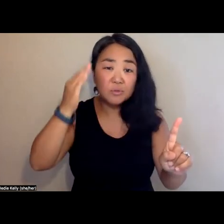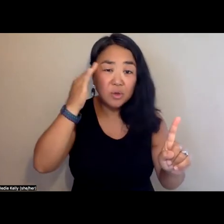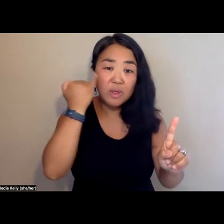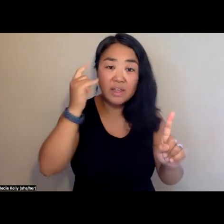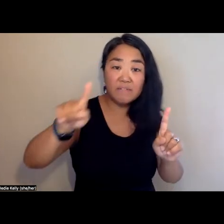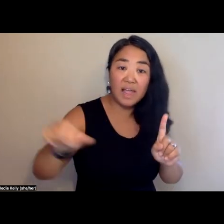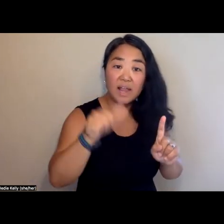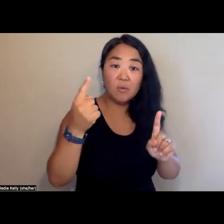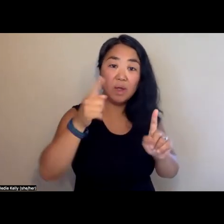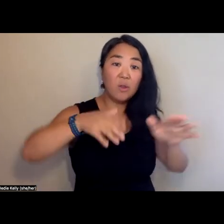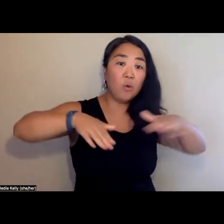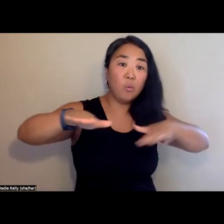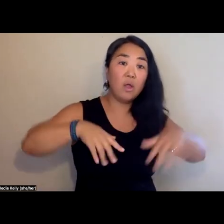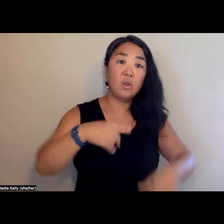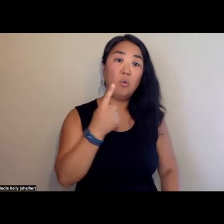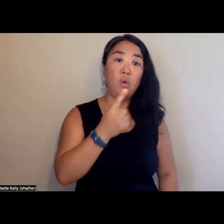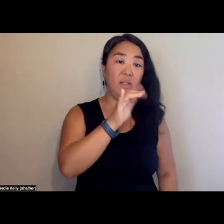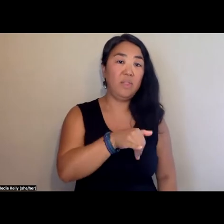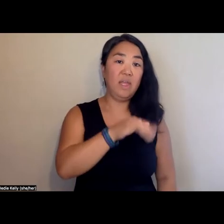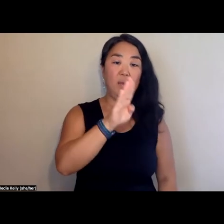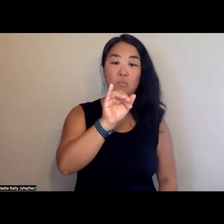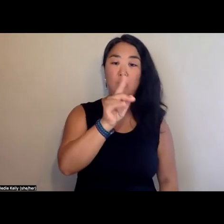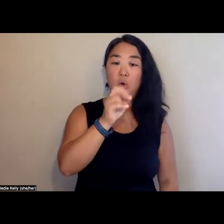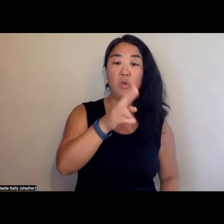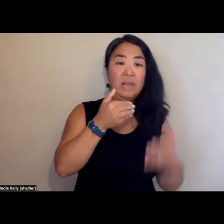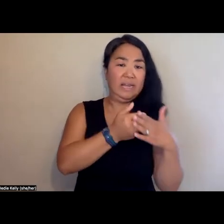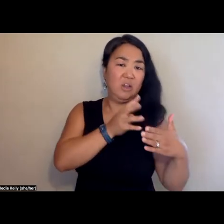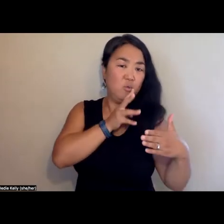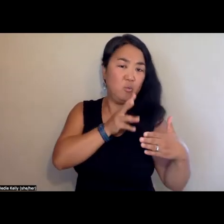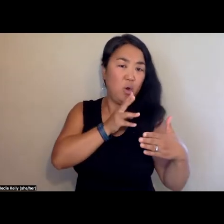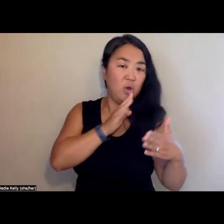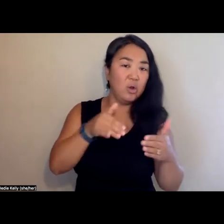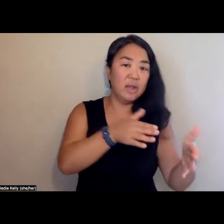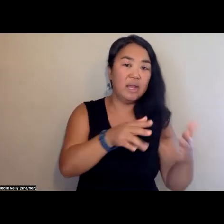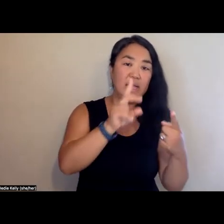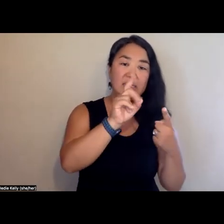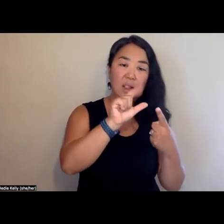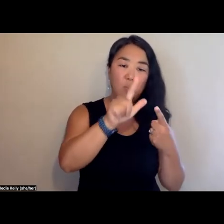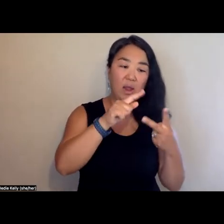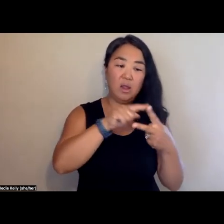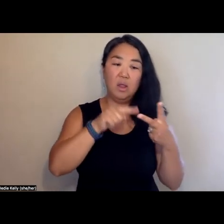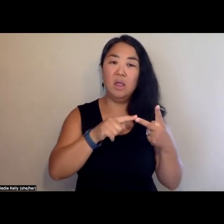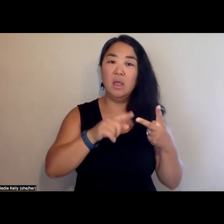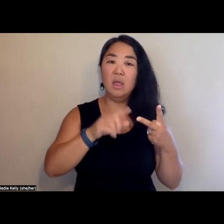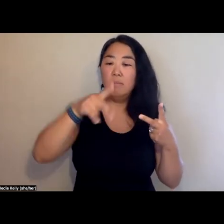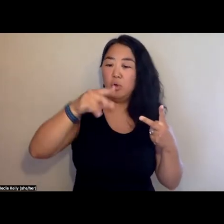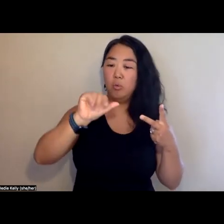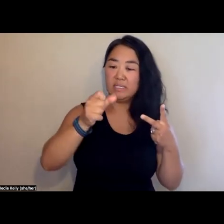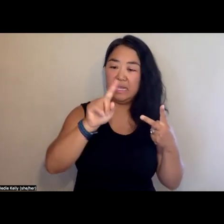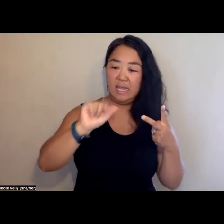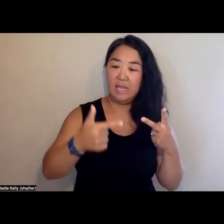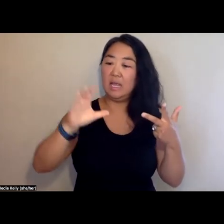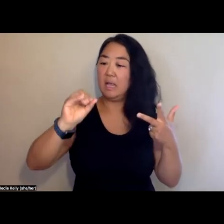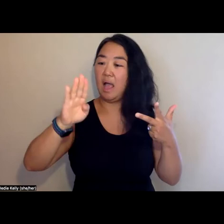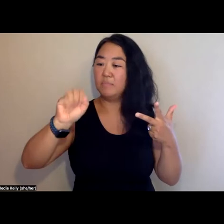walked one of the borders along the water, the Delaware, the Pequessing, Cobbs Creek, or the Schuylkill, has a